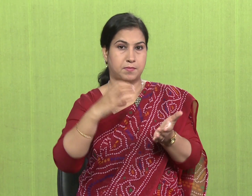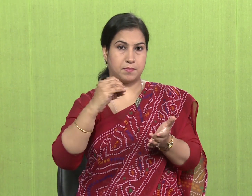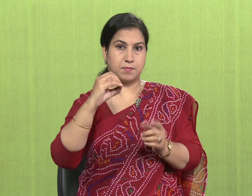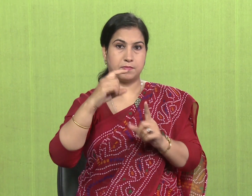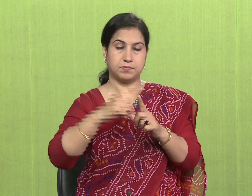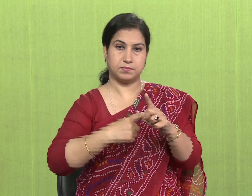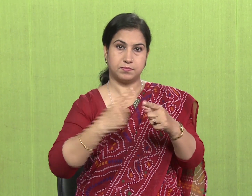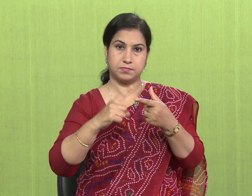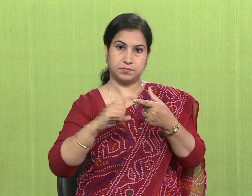1973